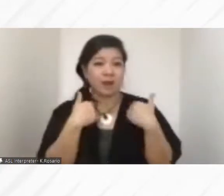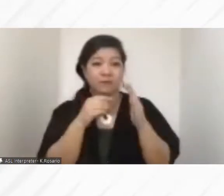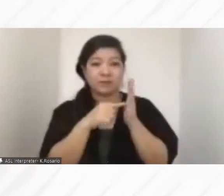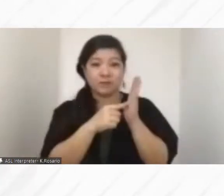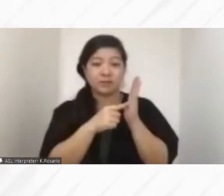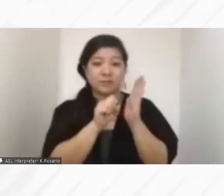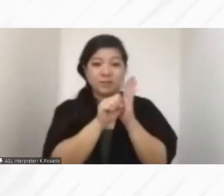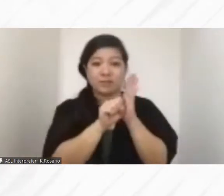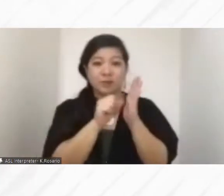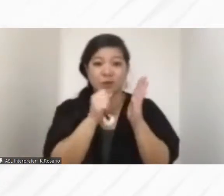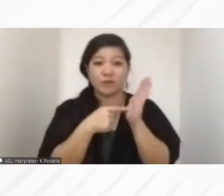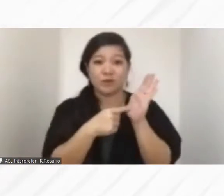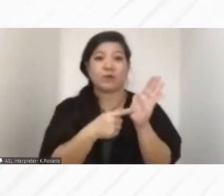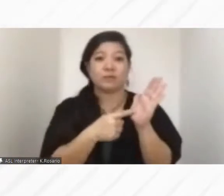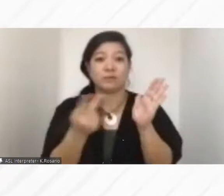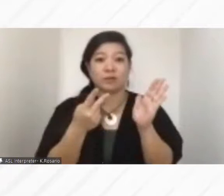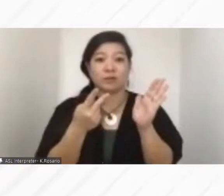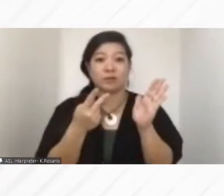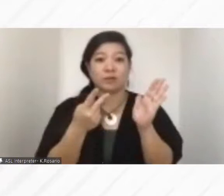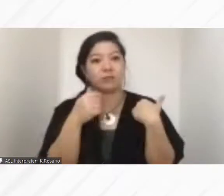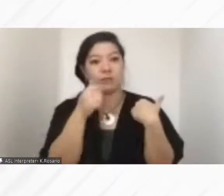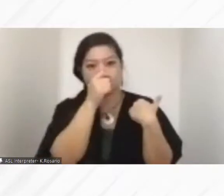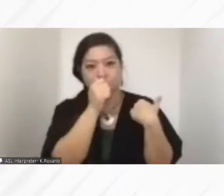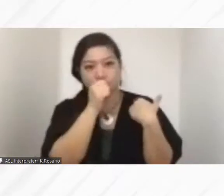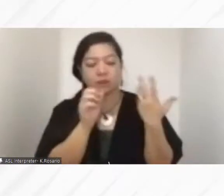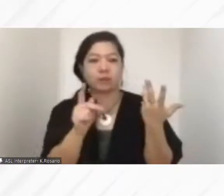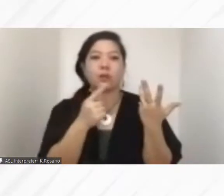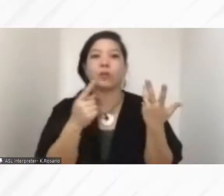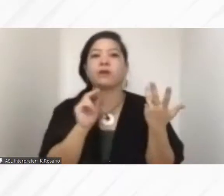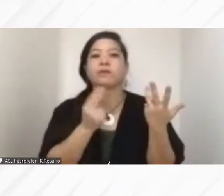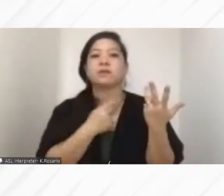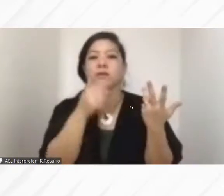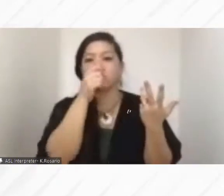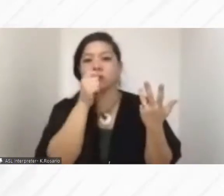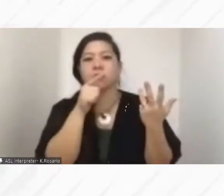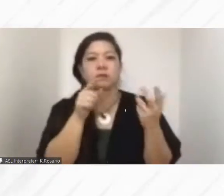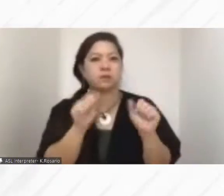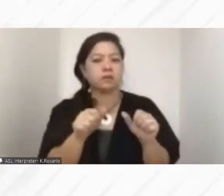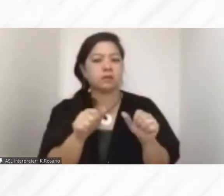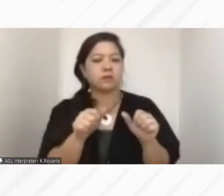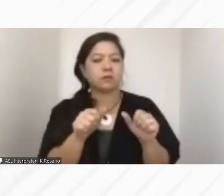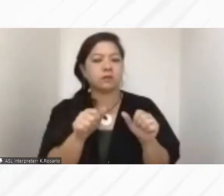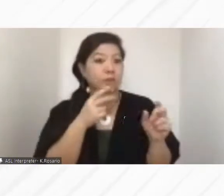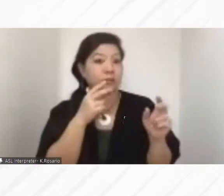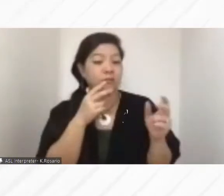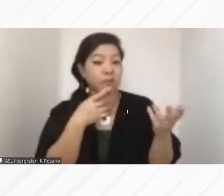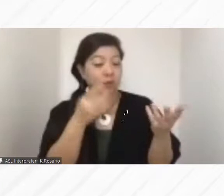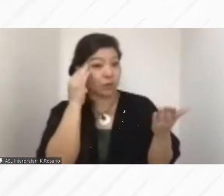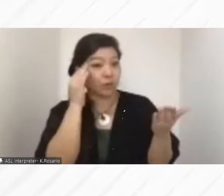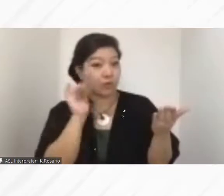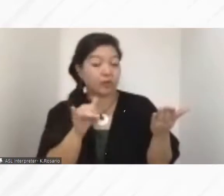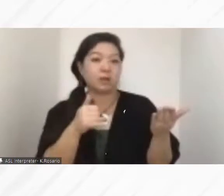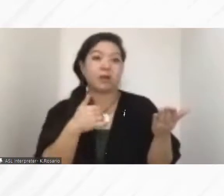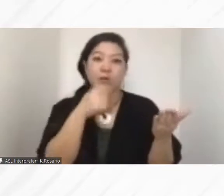If you and I had a cold, one of us had a cold, you could likely look at me and know it. I'd have a